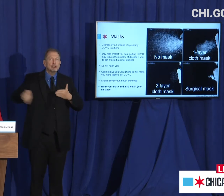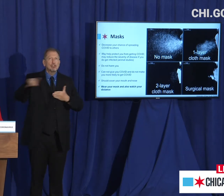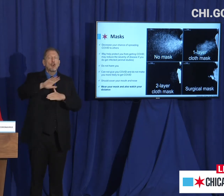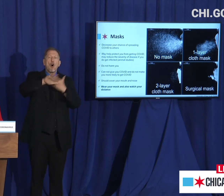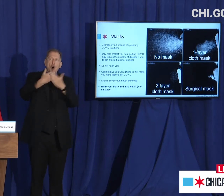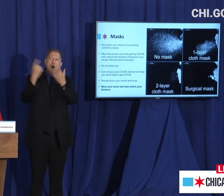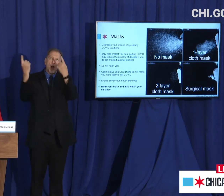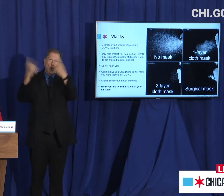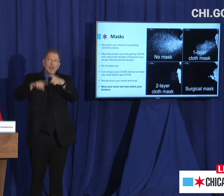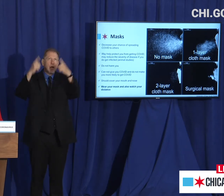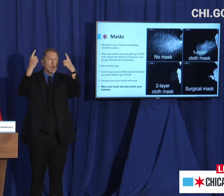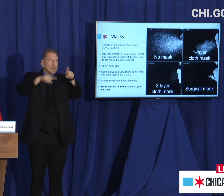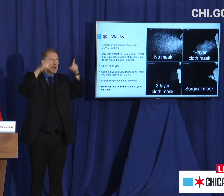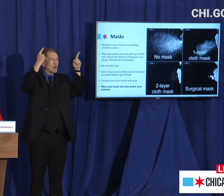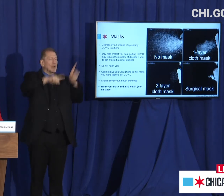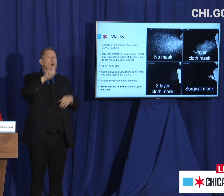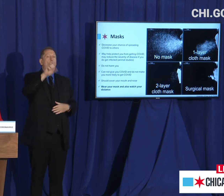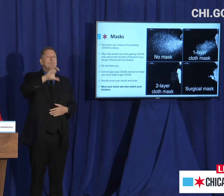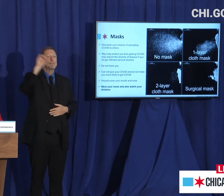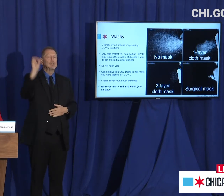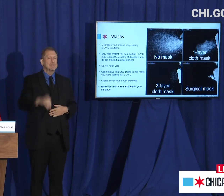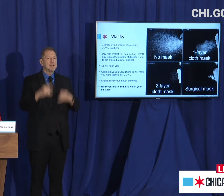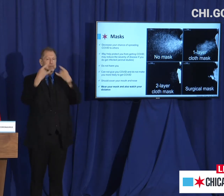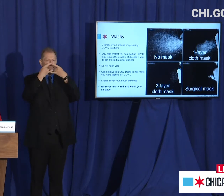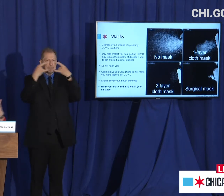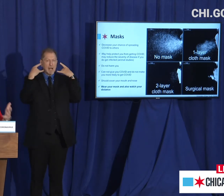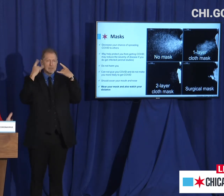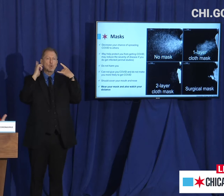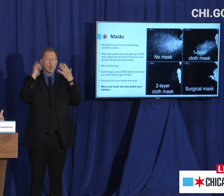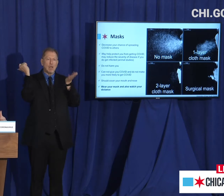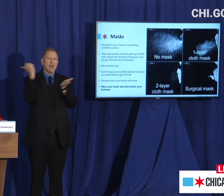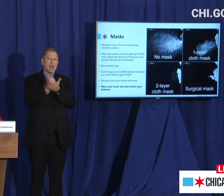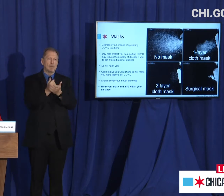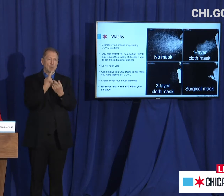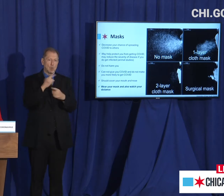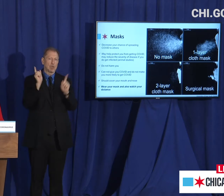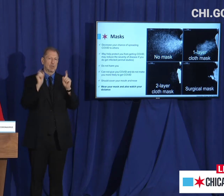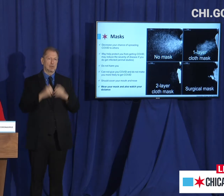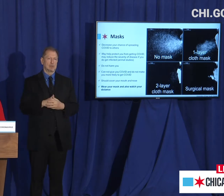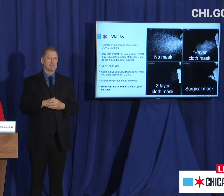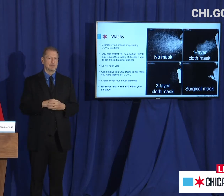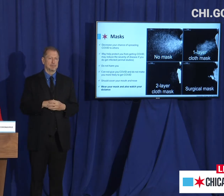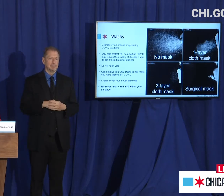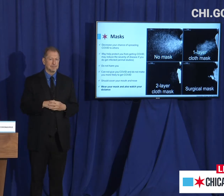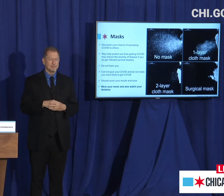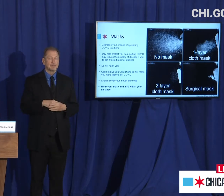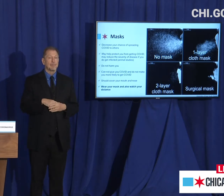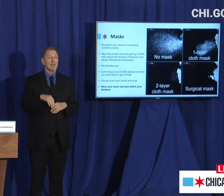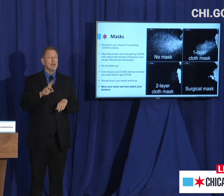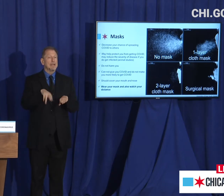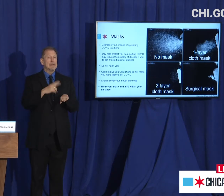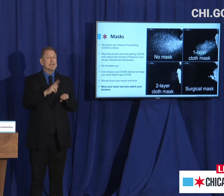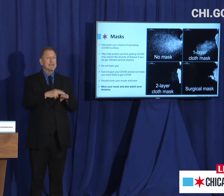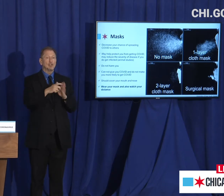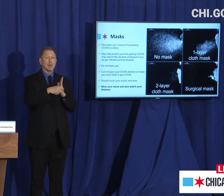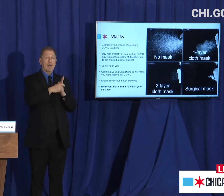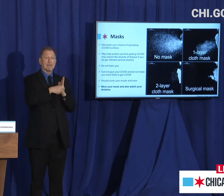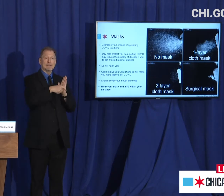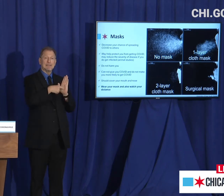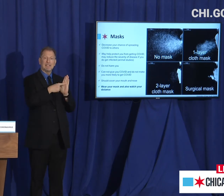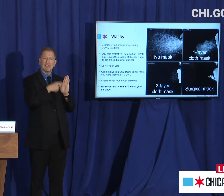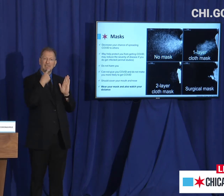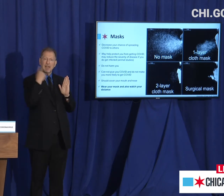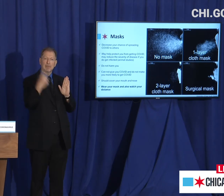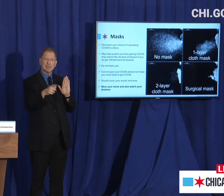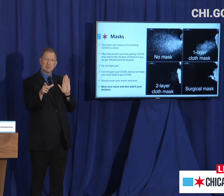masks work. Nature, which is probably the best regarded scientific journal in the world, published